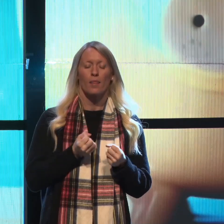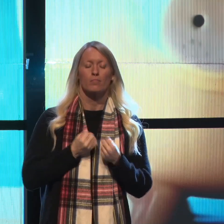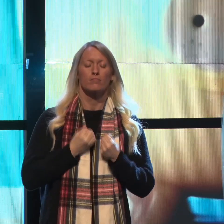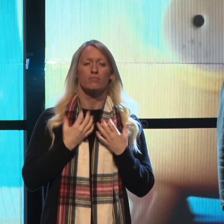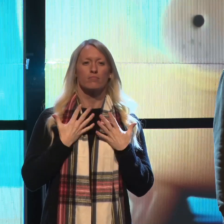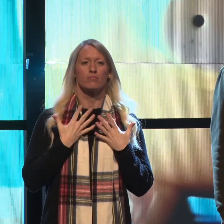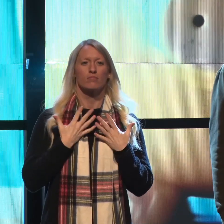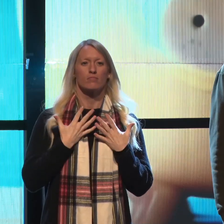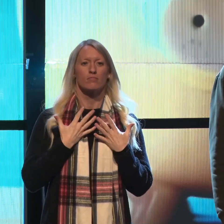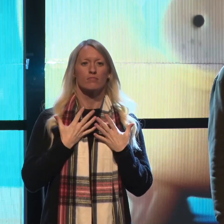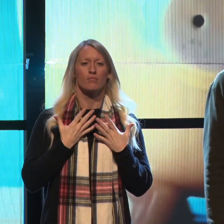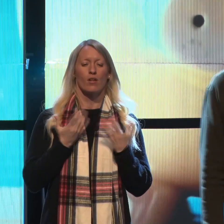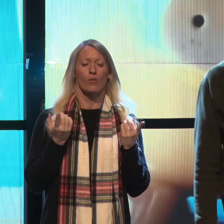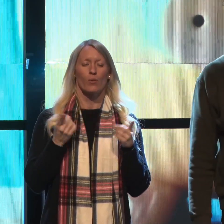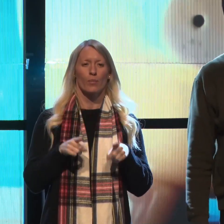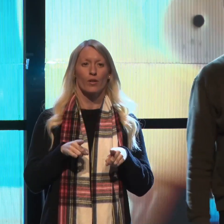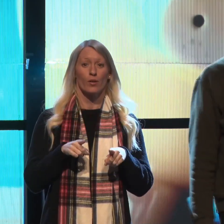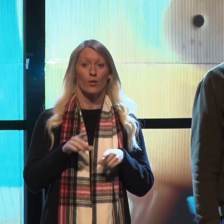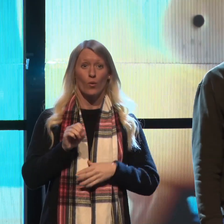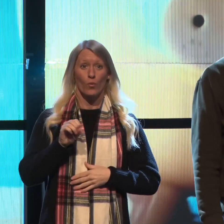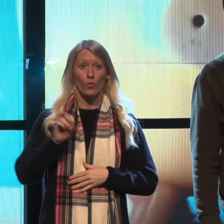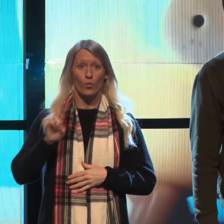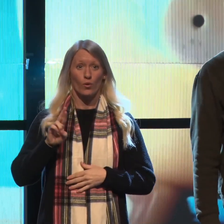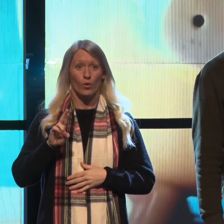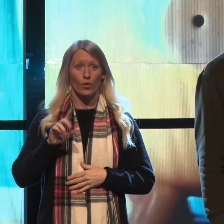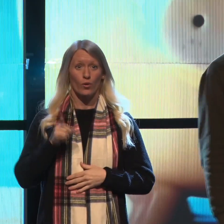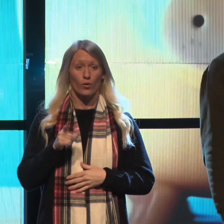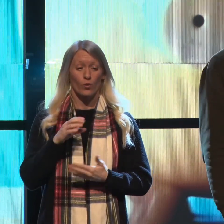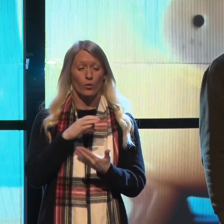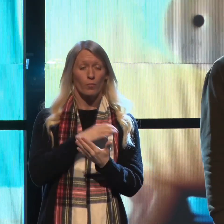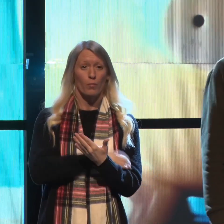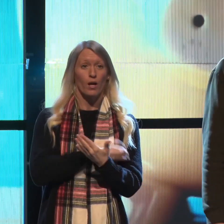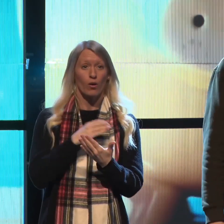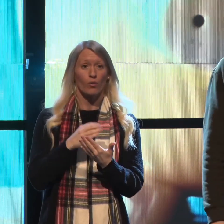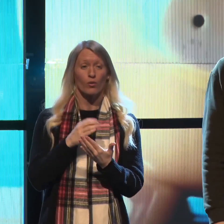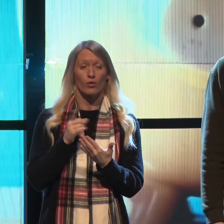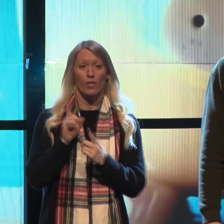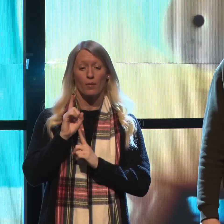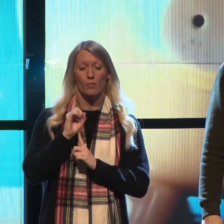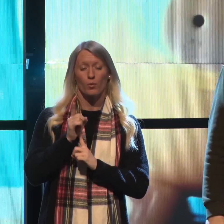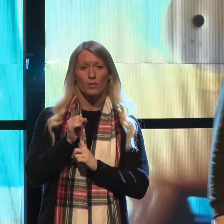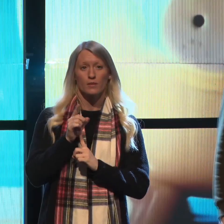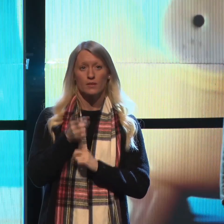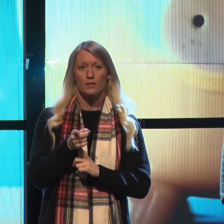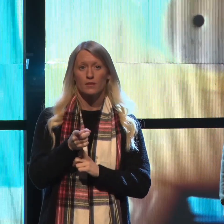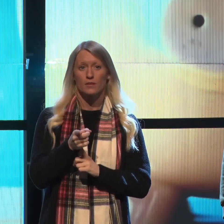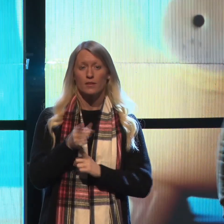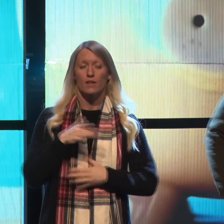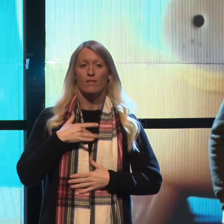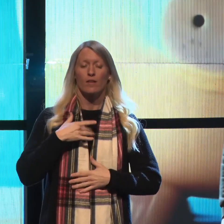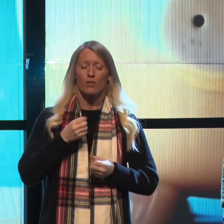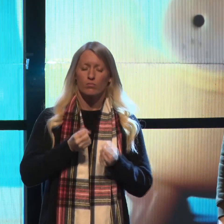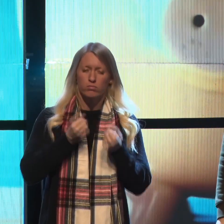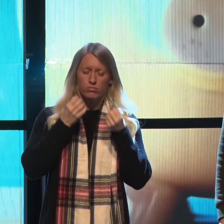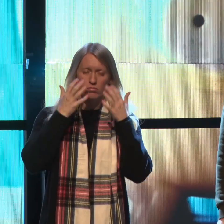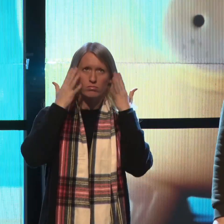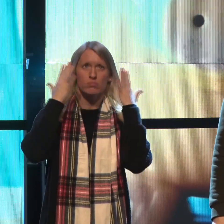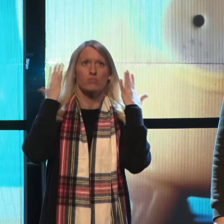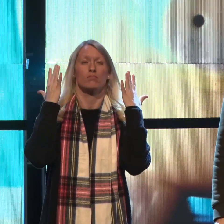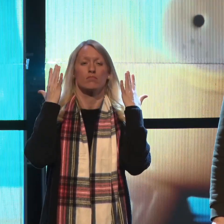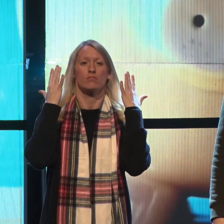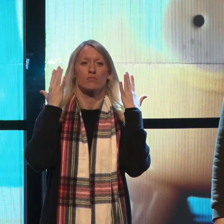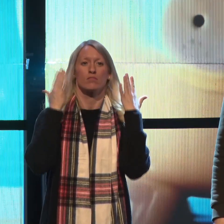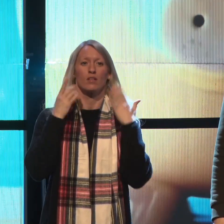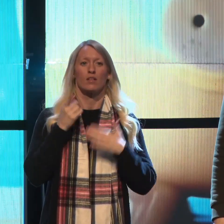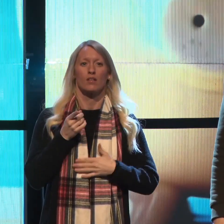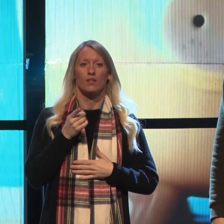or to help us, and we can be empowered by a why in those moments where we feel like we're being overwhelmed by just the reality of